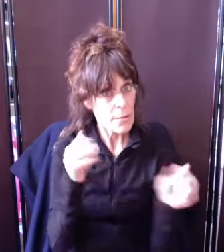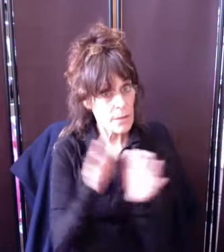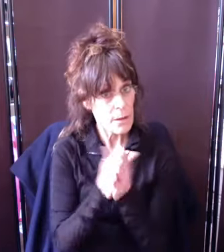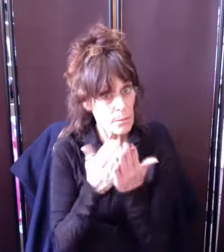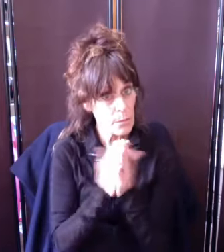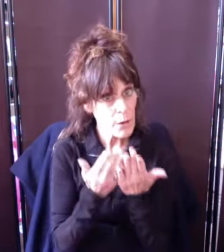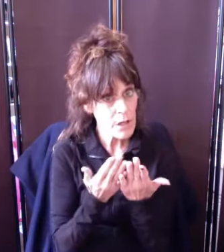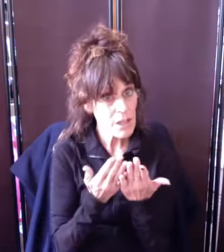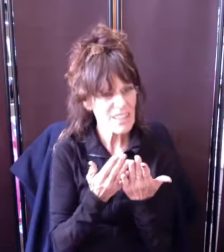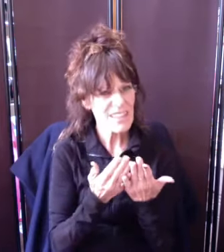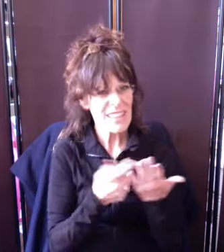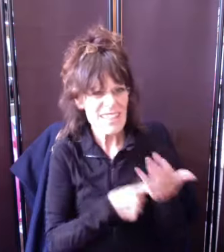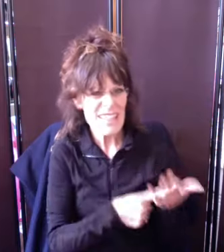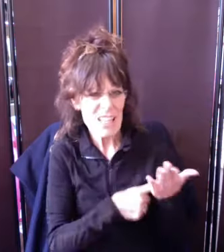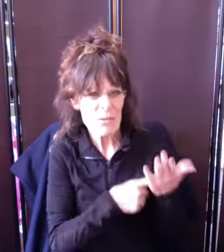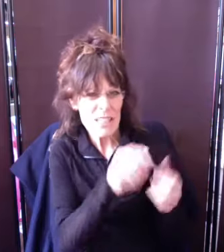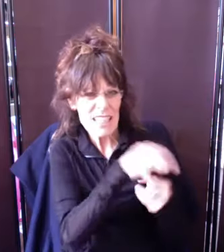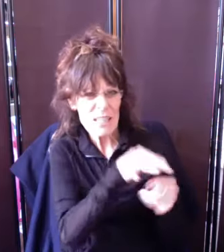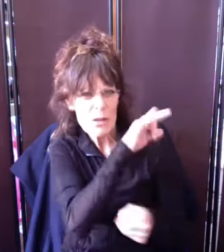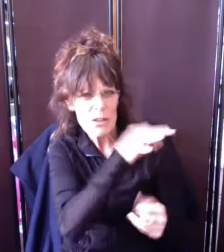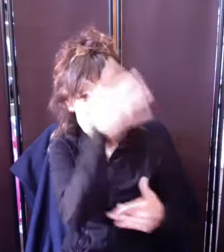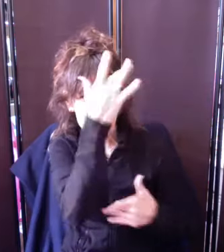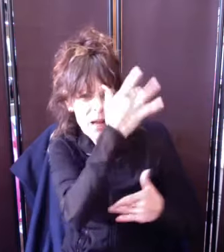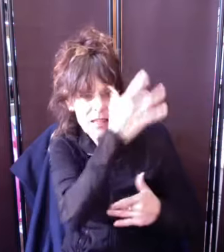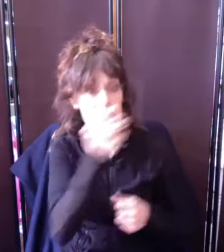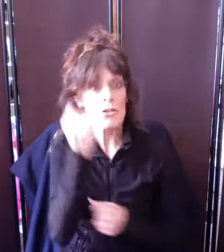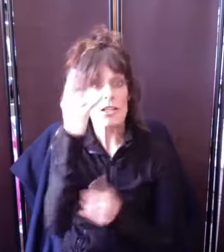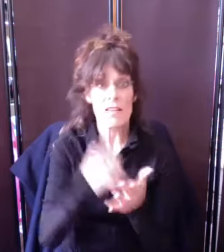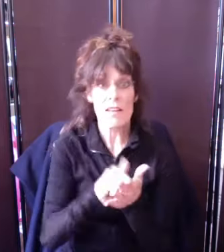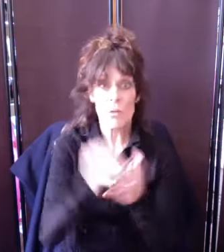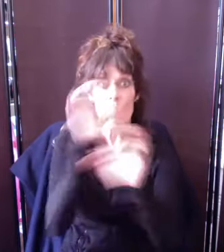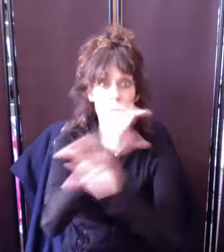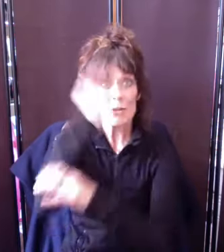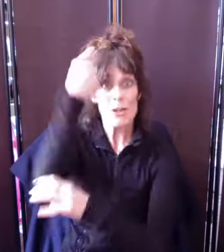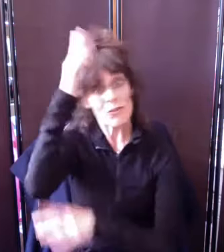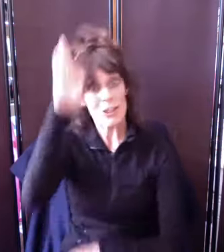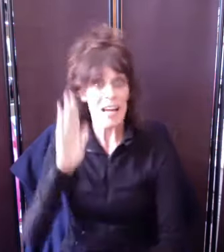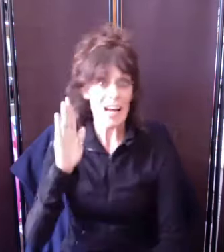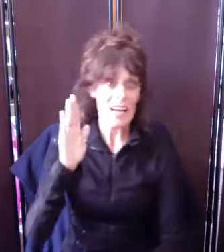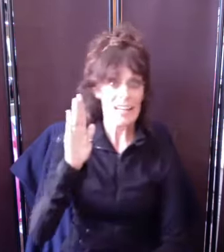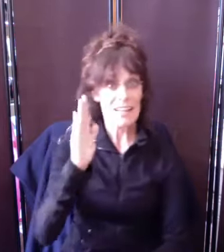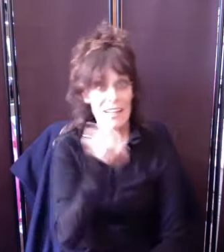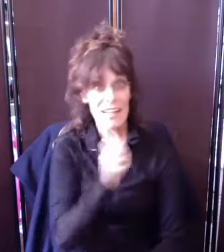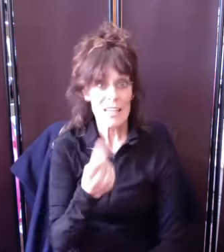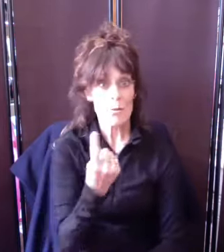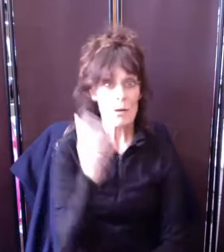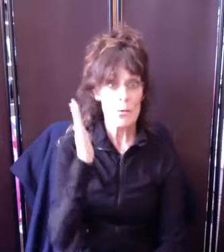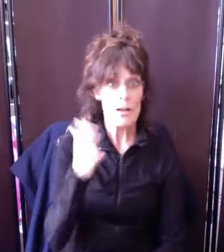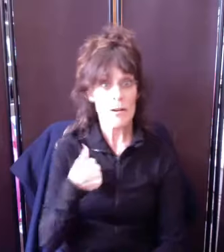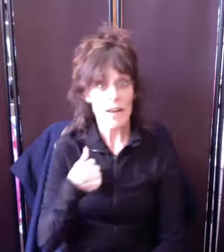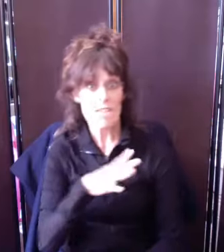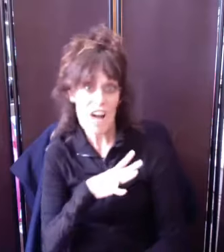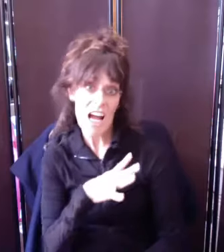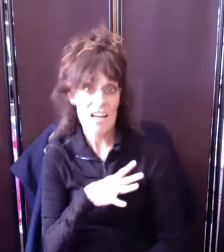sort of a spiritual malady, and I got that. So I went to search for God. Isn't that what anybody would do? It's like, okay, fine, So I start taking